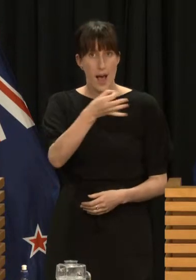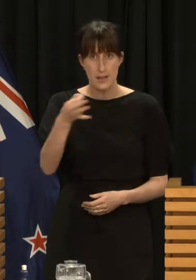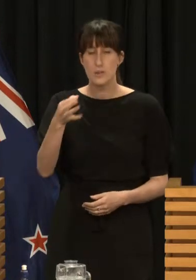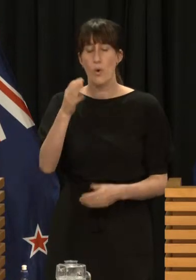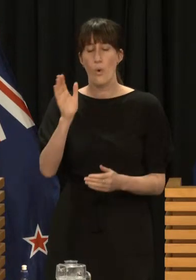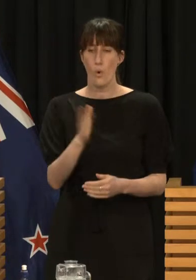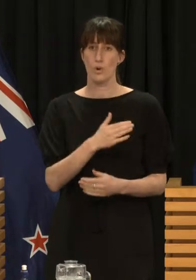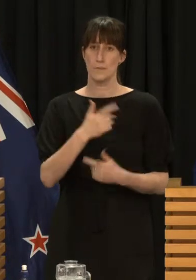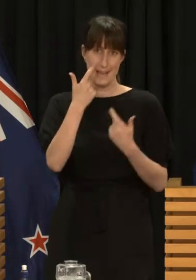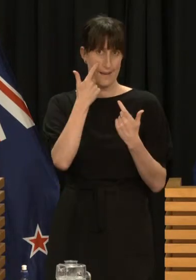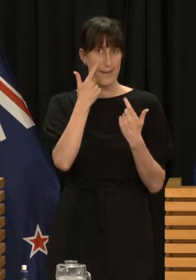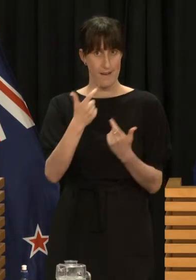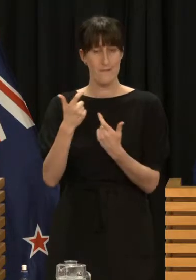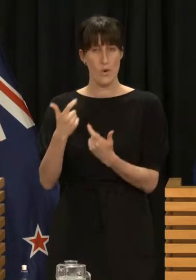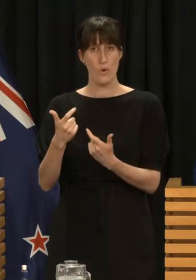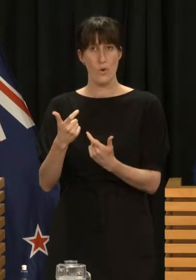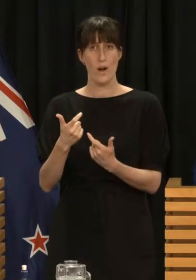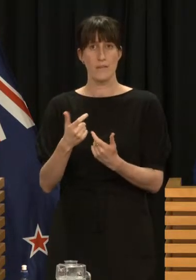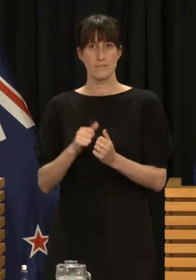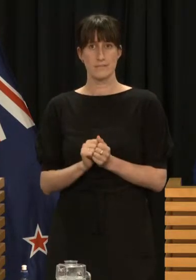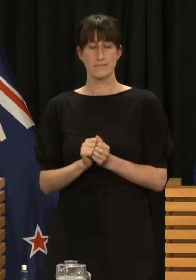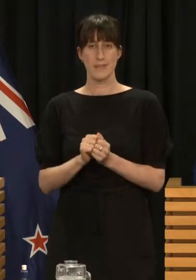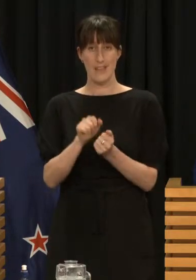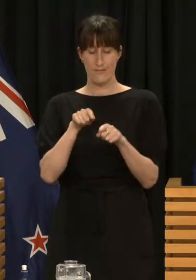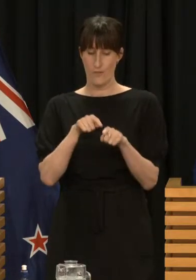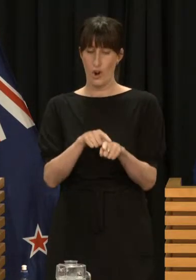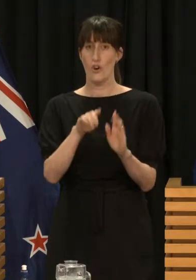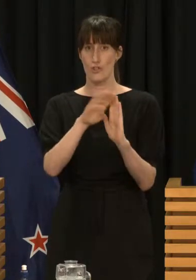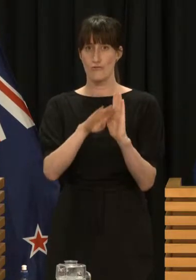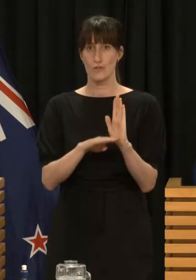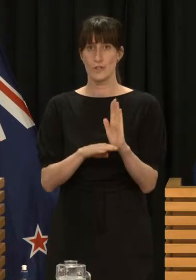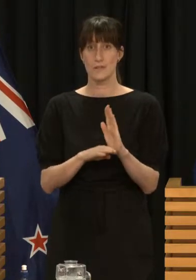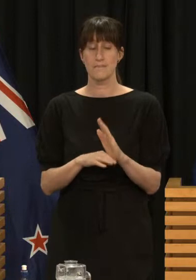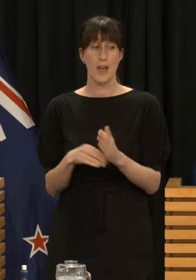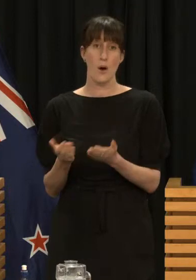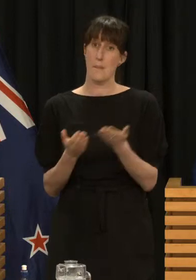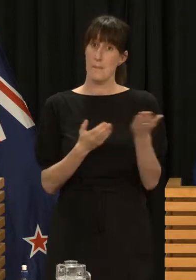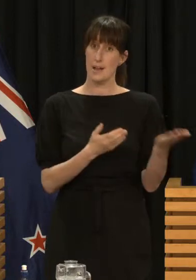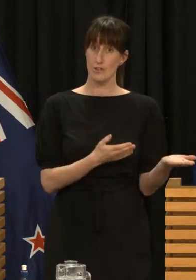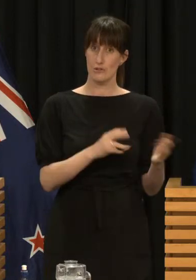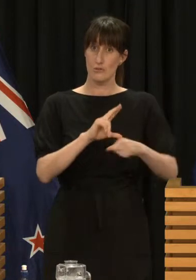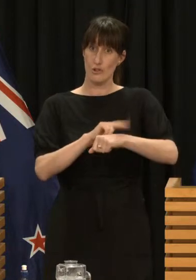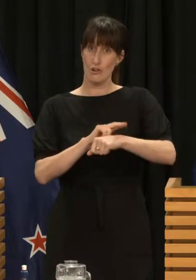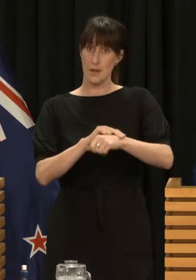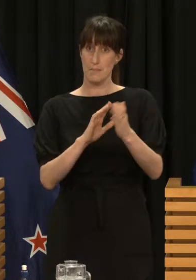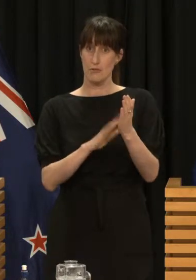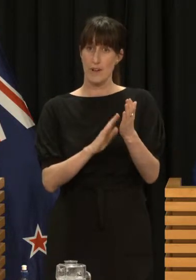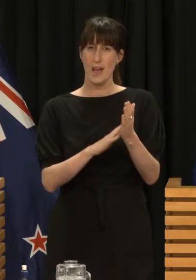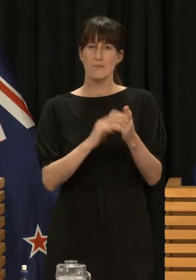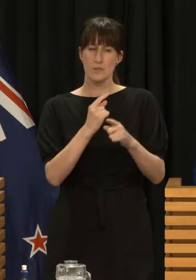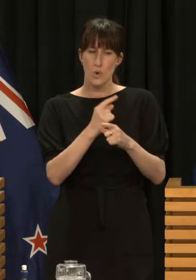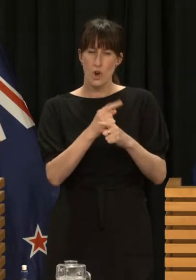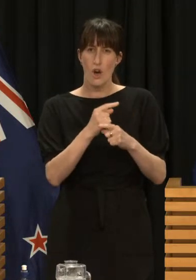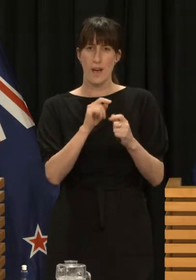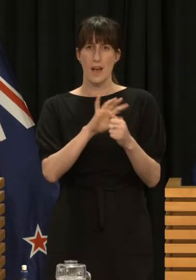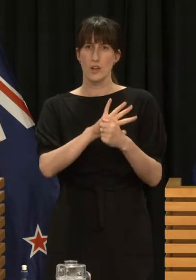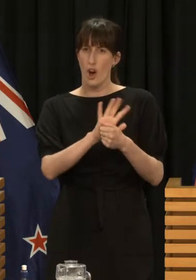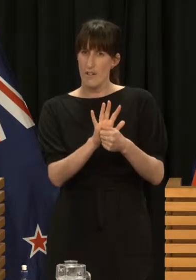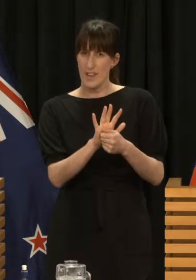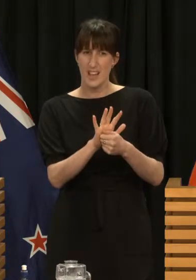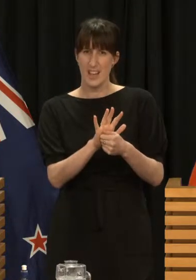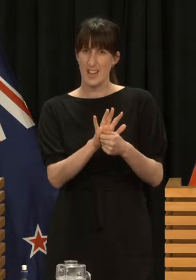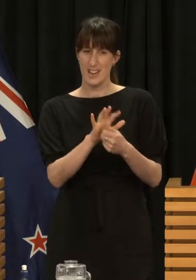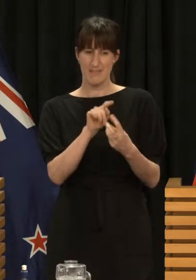now pass to Dr. McElnay to provide an update on the new health information that we have to hand and to talk about testing. I'll then set out some